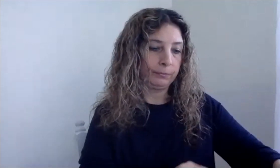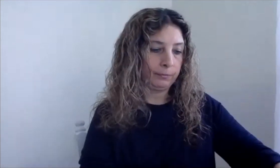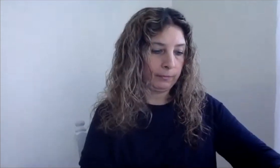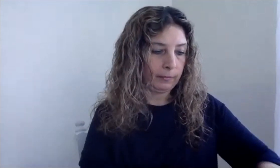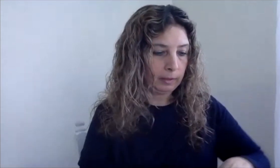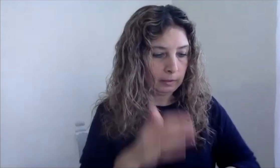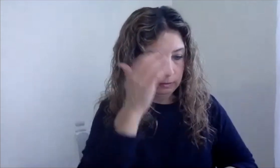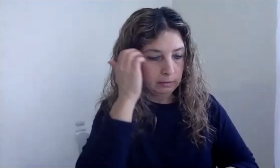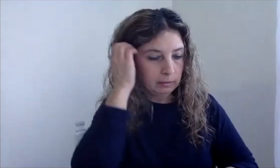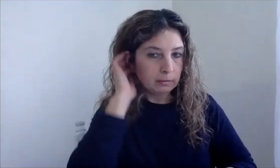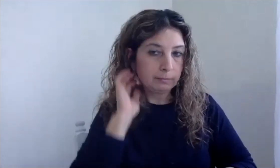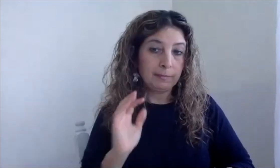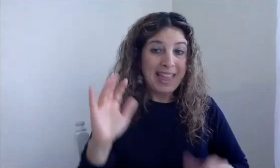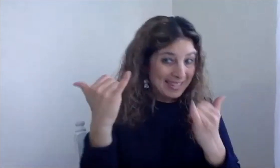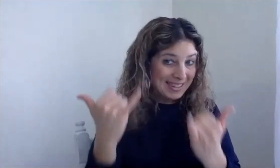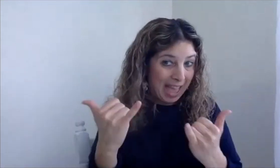despite my multiple efforts.